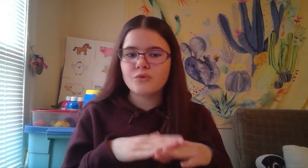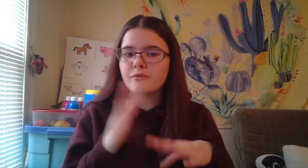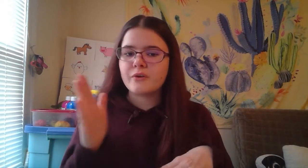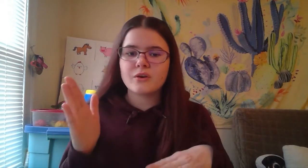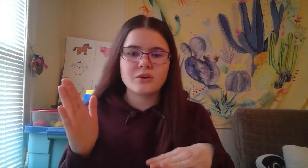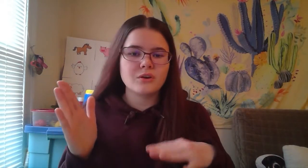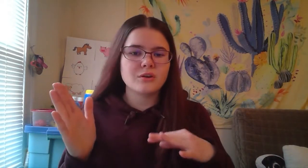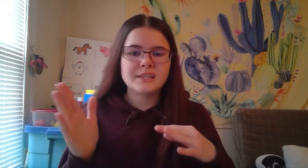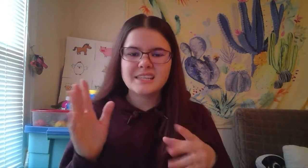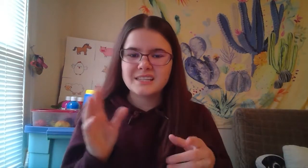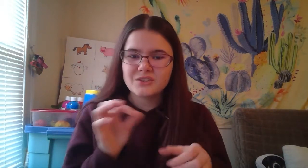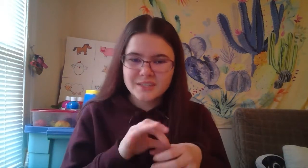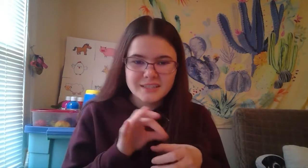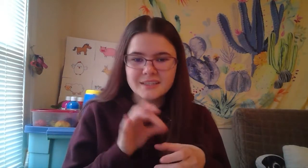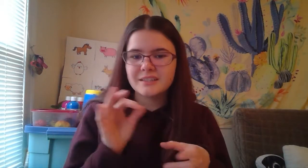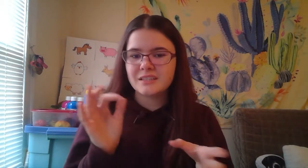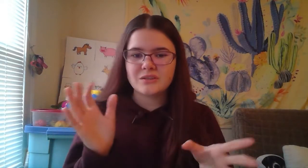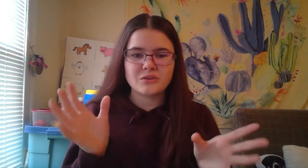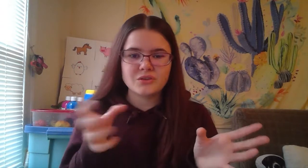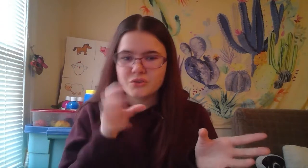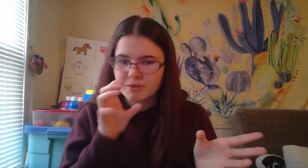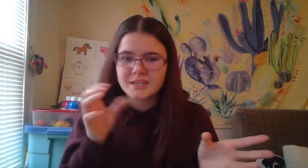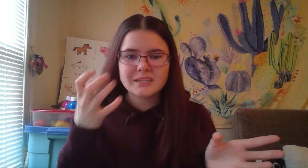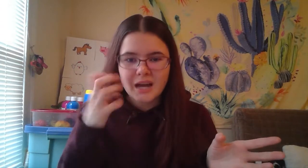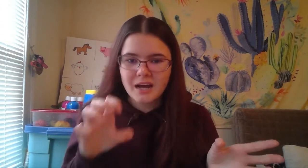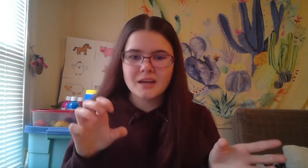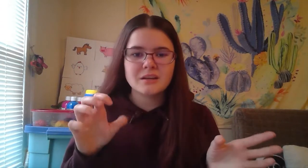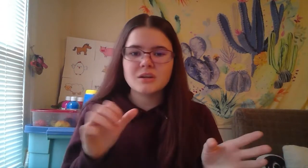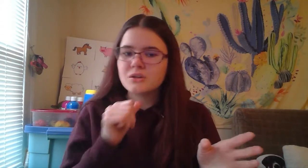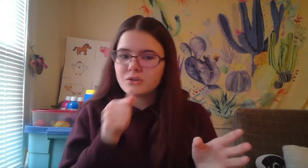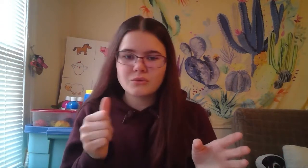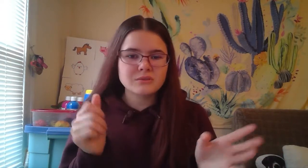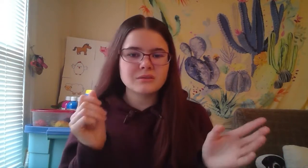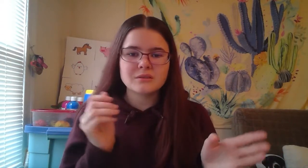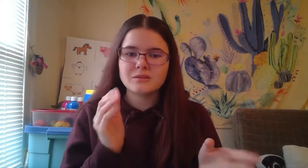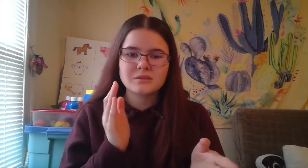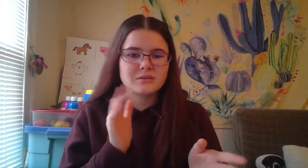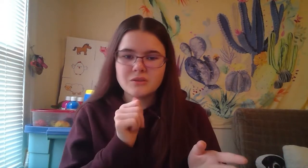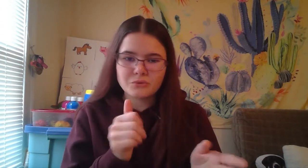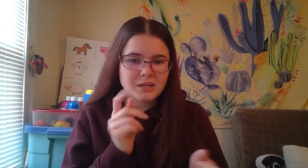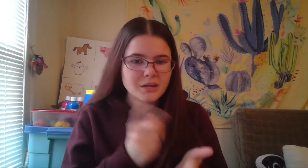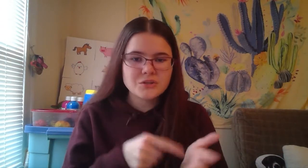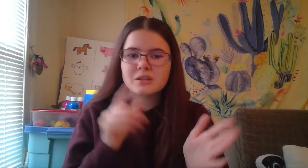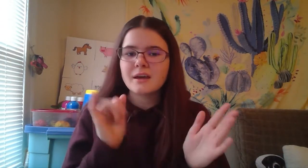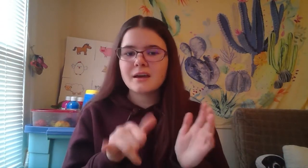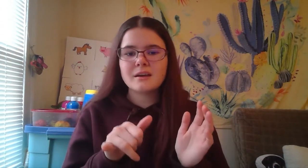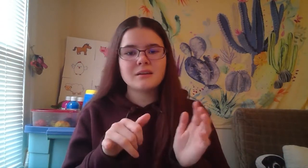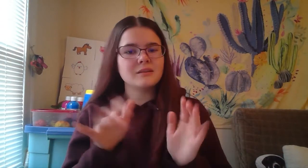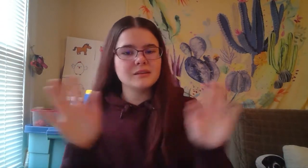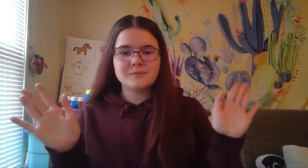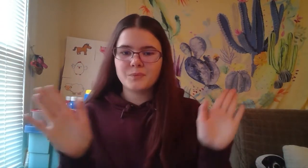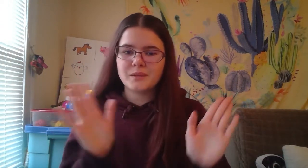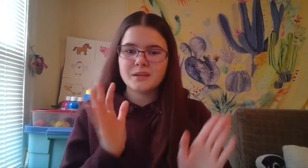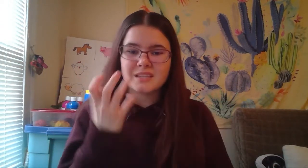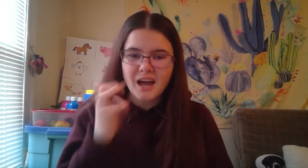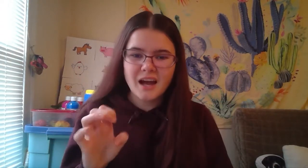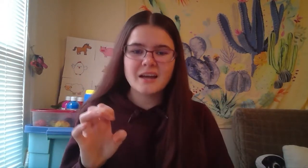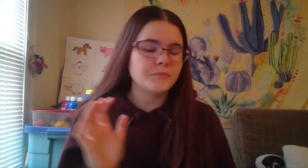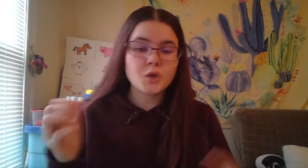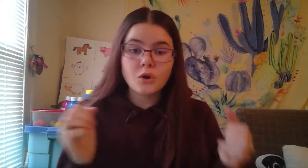stove, or your tea or your drink is hot, Don't touch that. It's